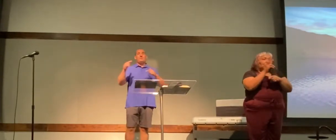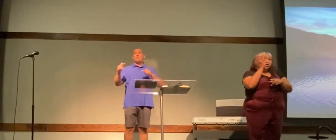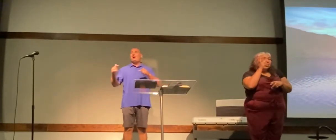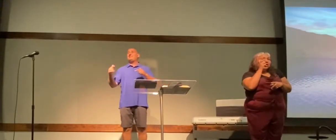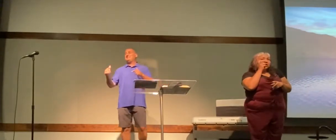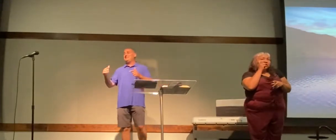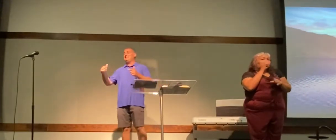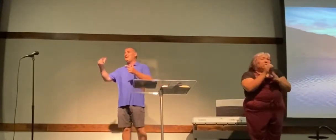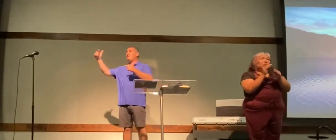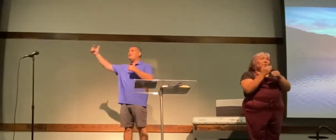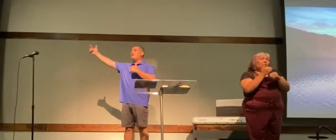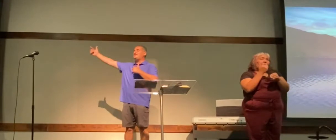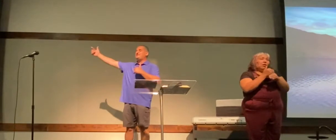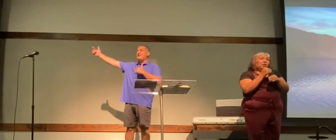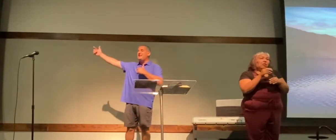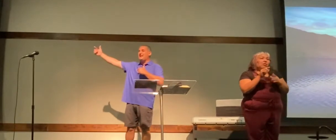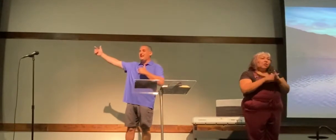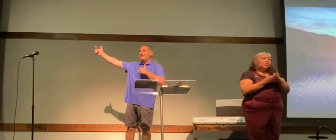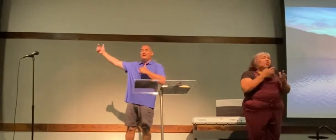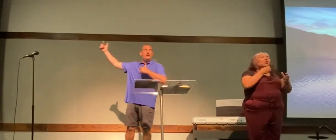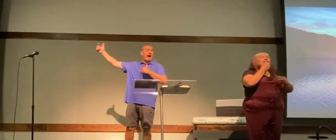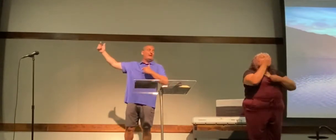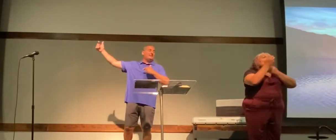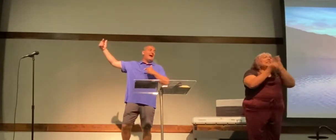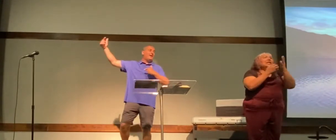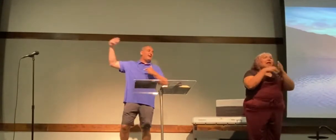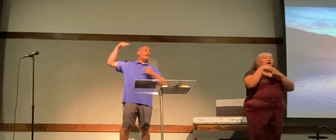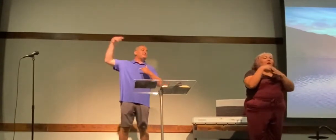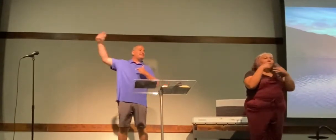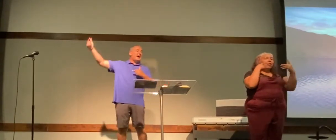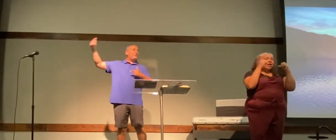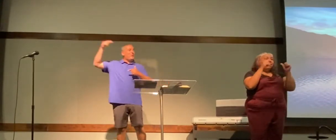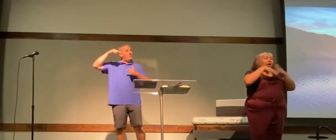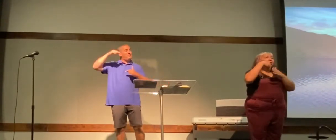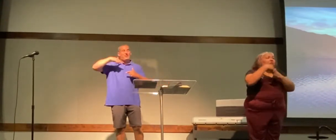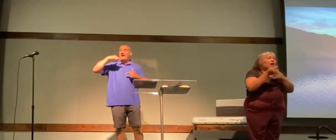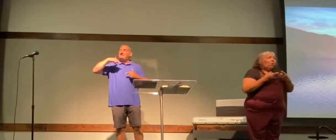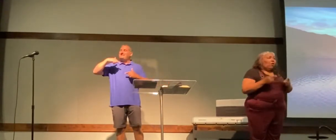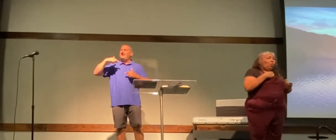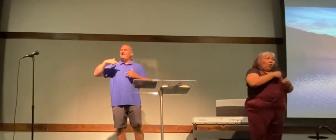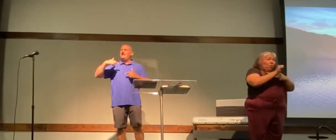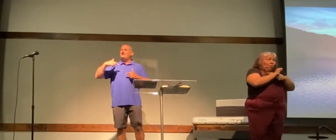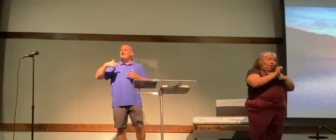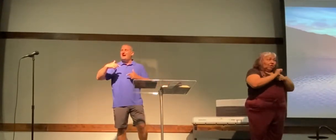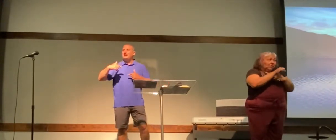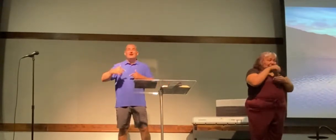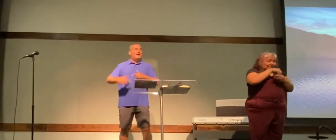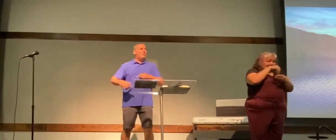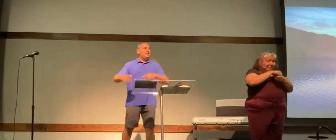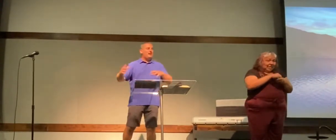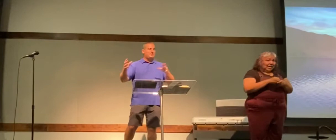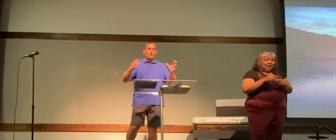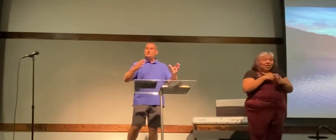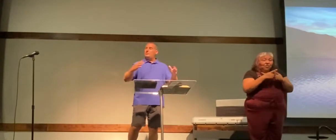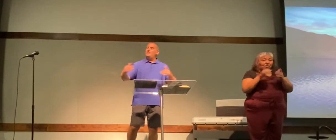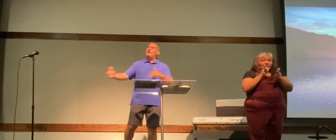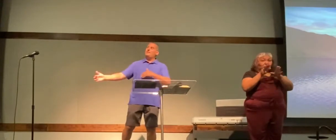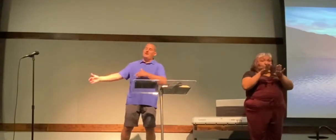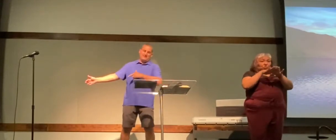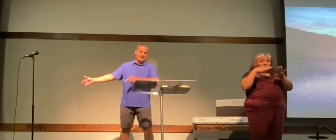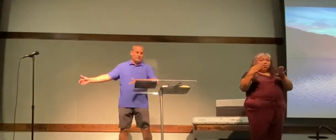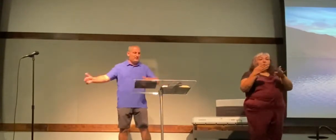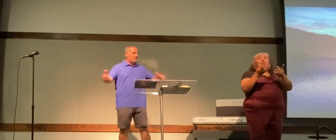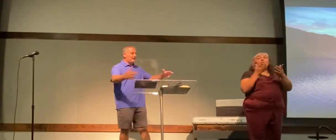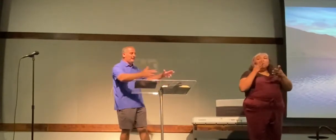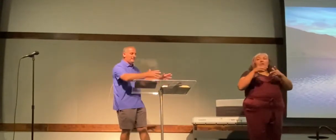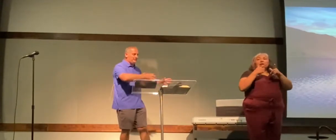we would be practicing, and they would start singing out loud outside while we're practicing on the inside. And when the doors were open, they would